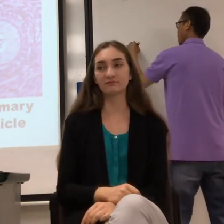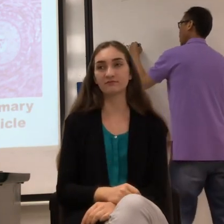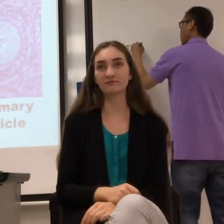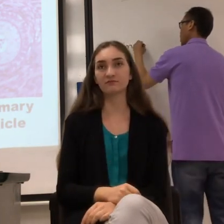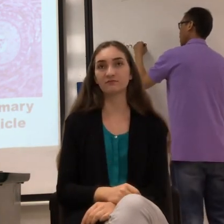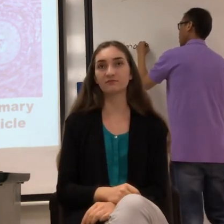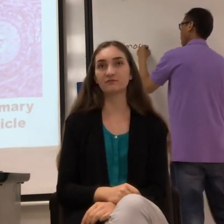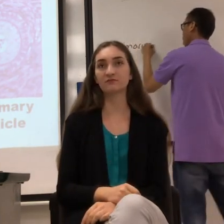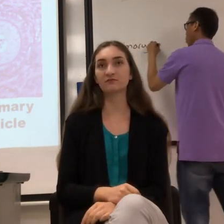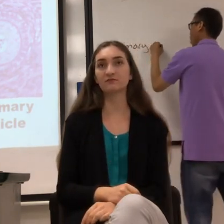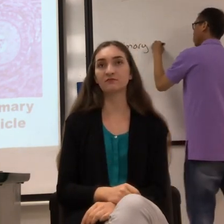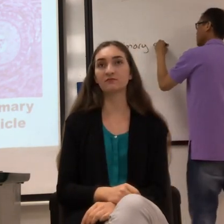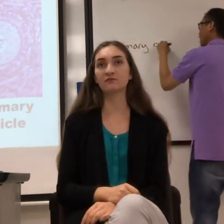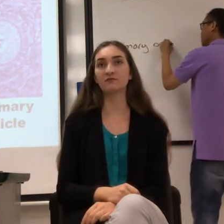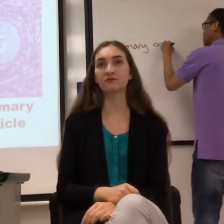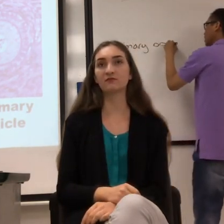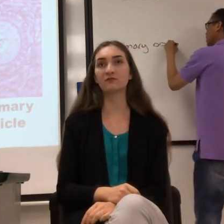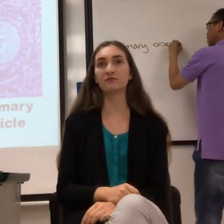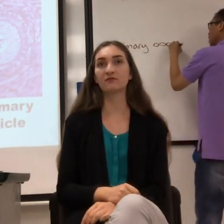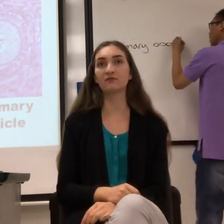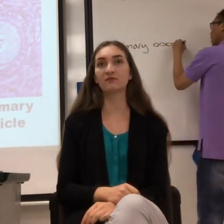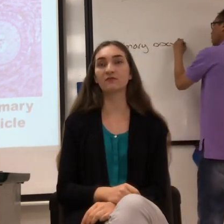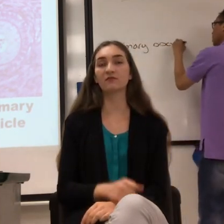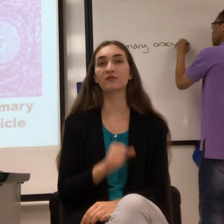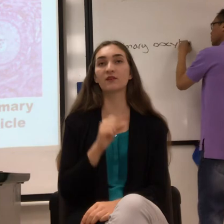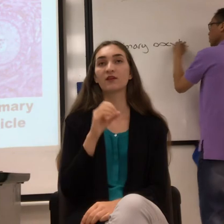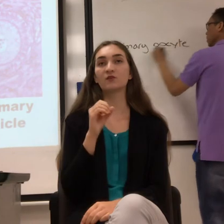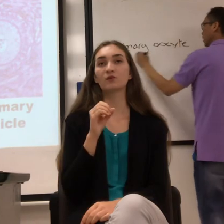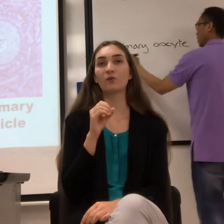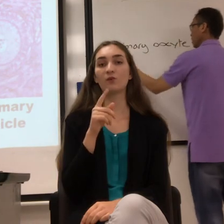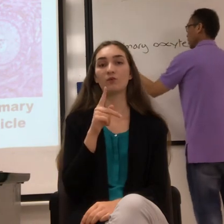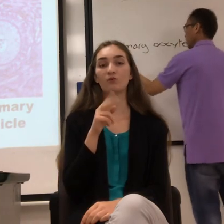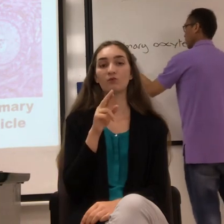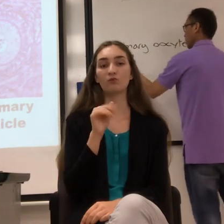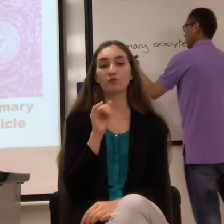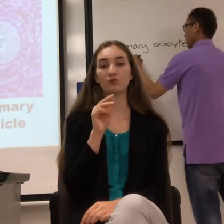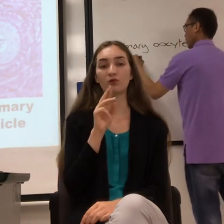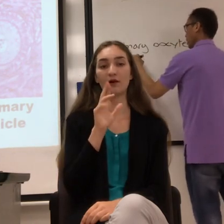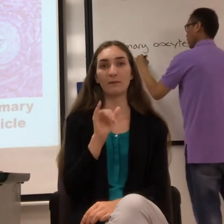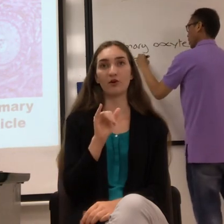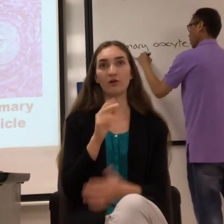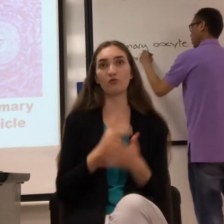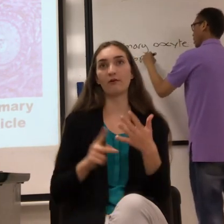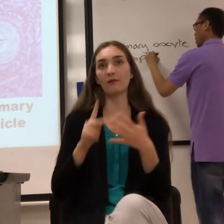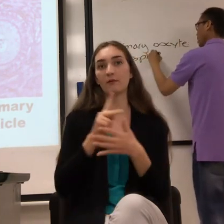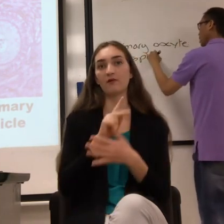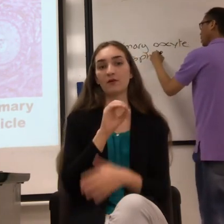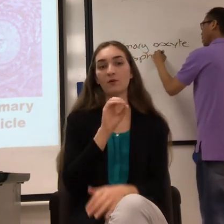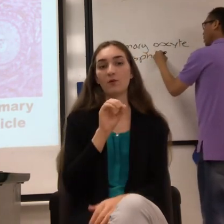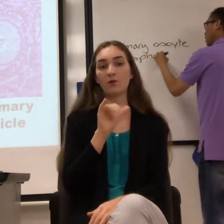So the primary oocyte still in